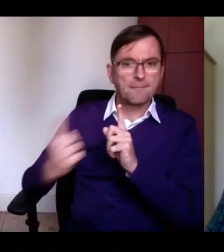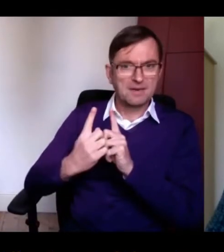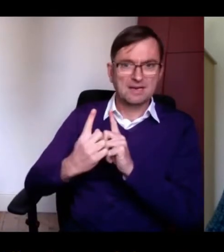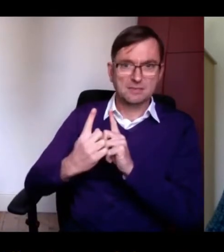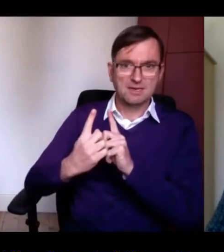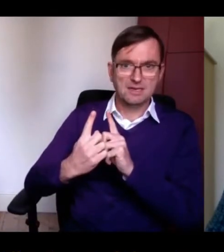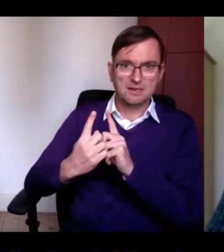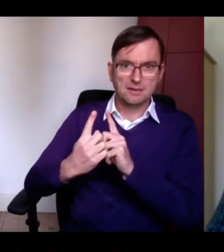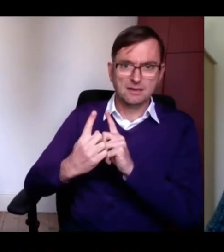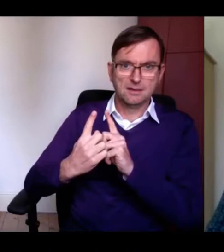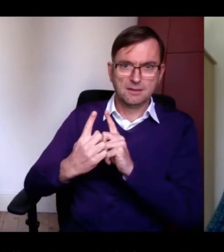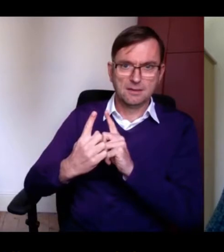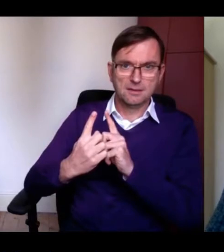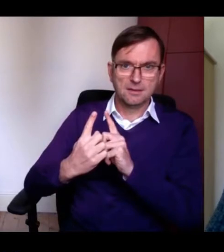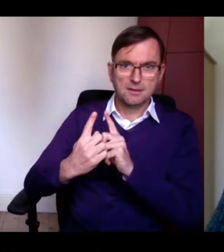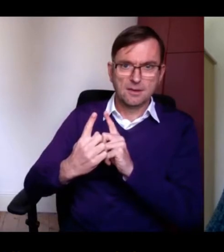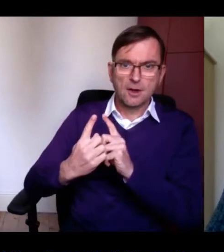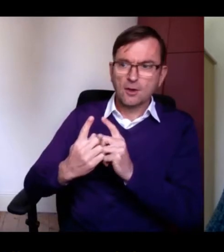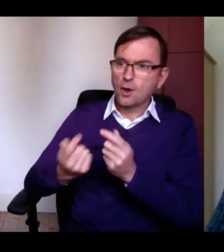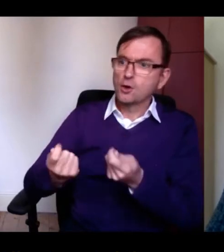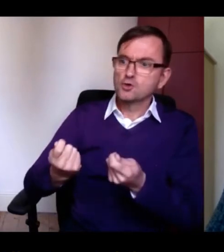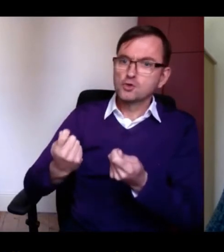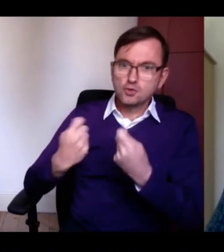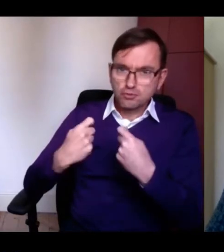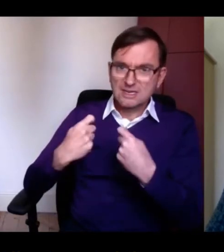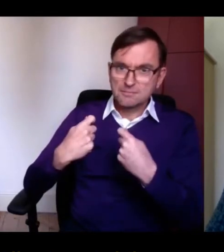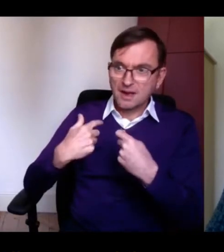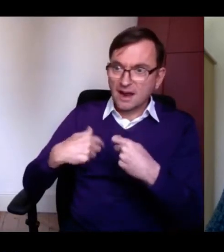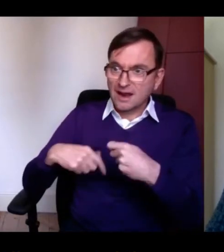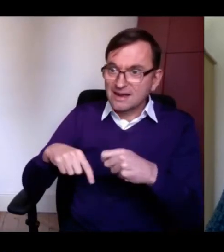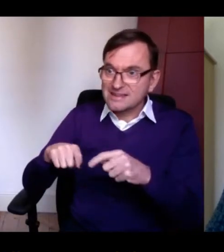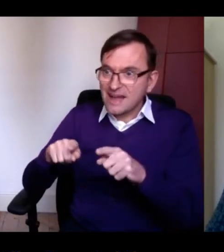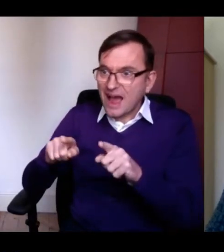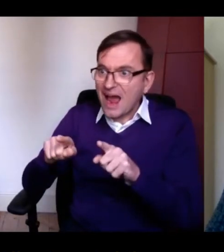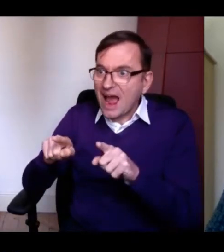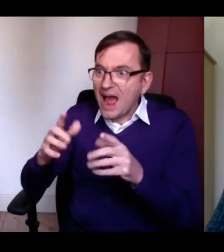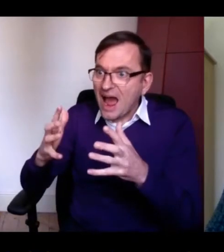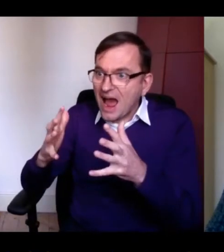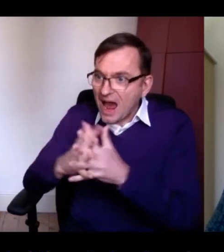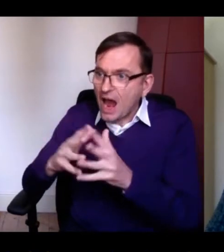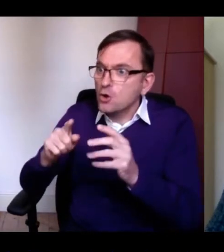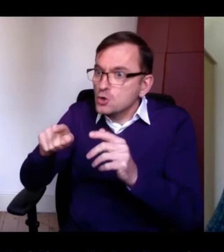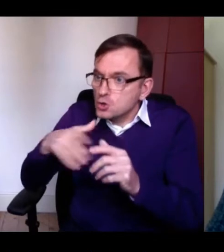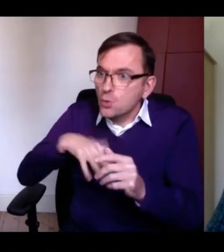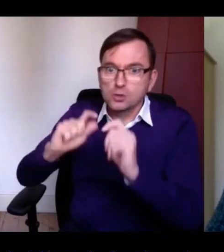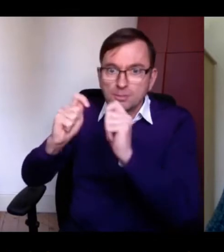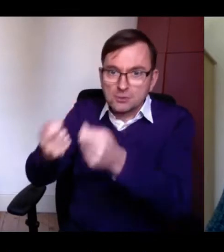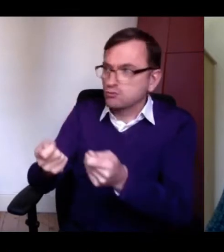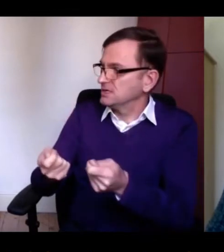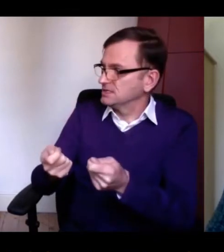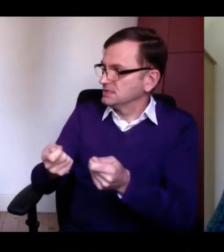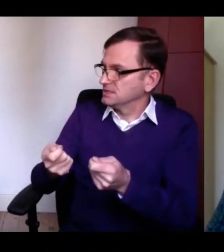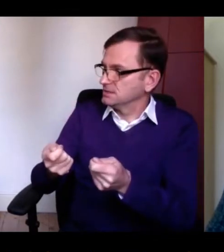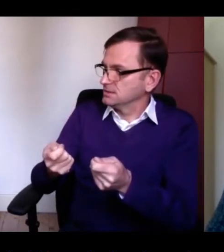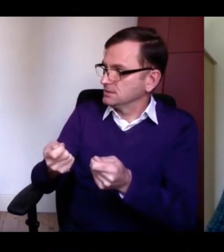Like I wanted them to meet me, not meet somebody else. I wanted them to treat me how they